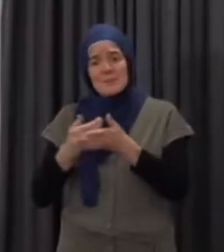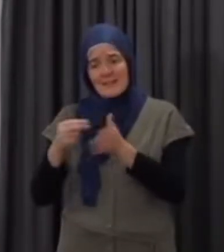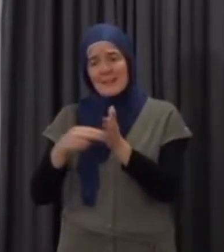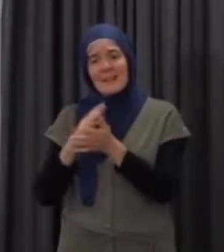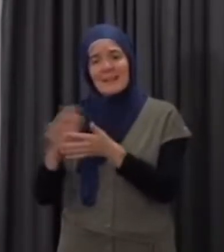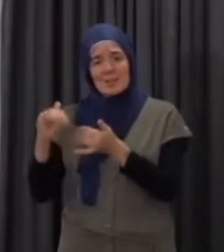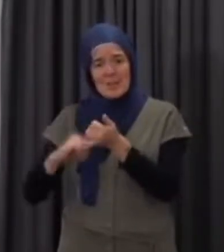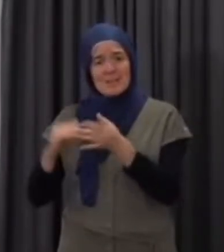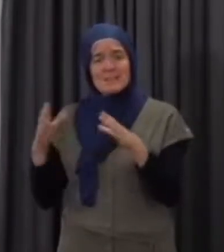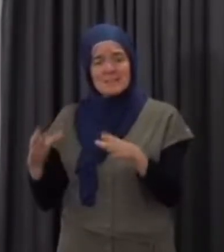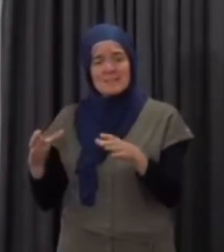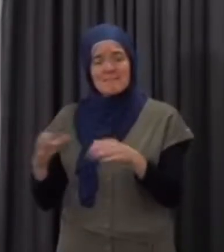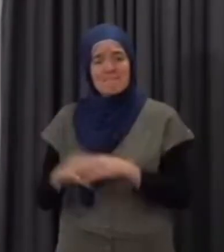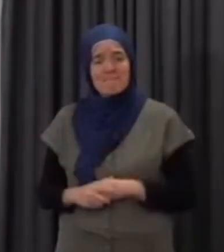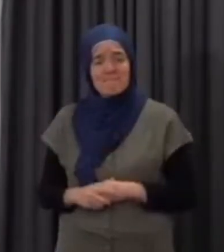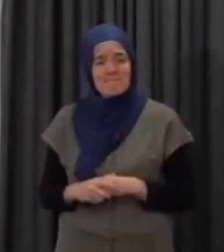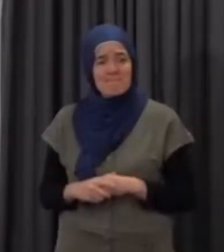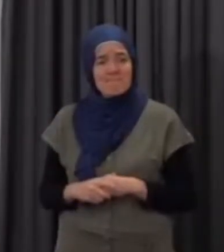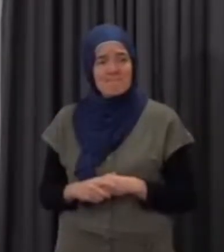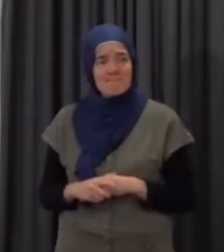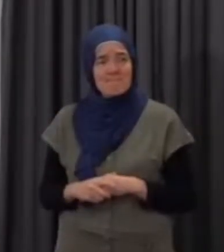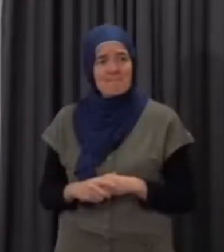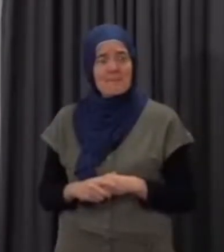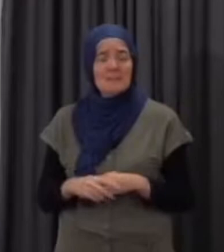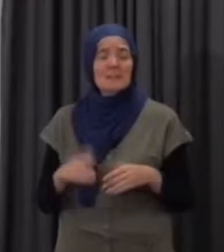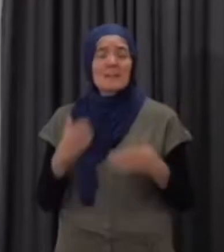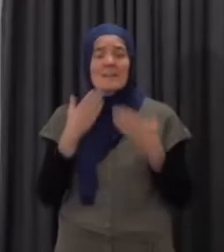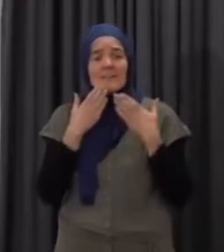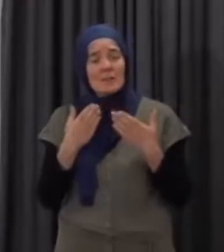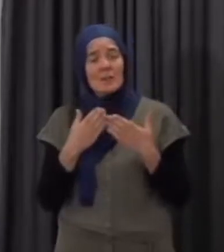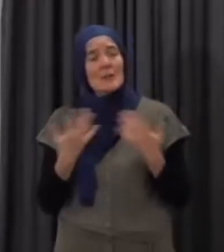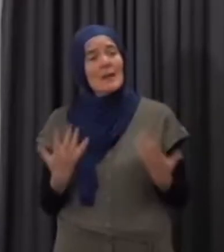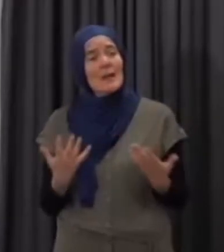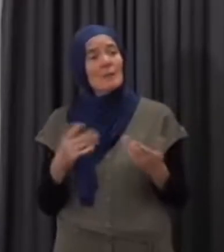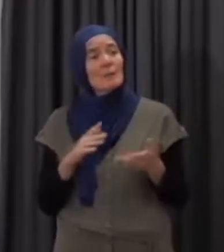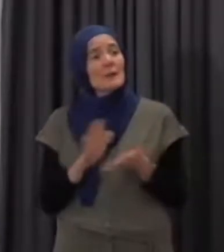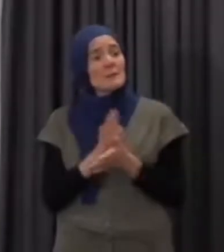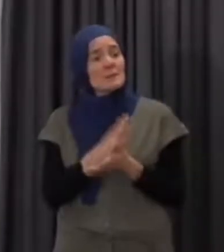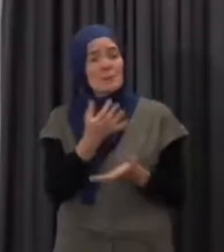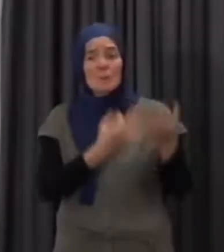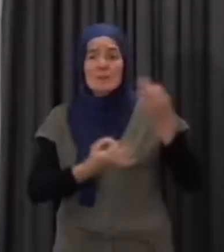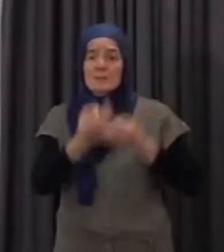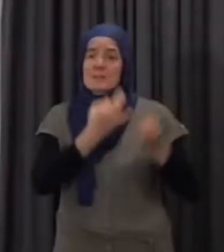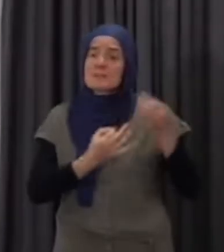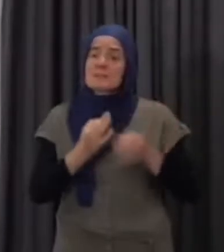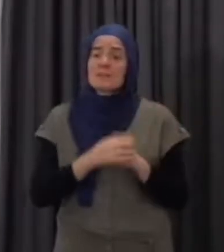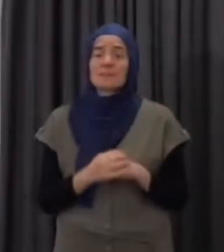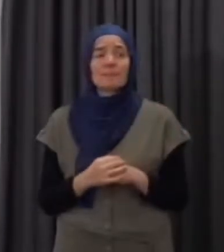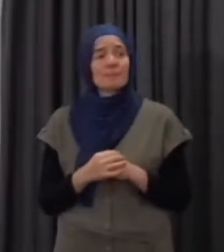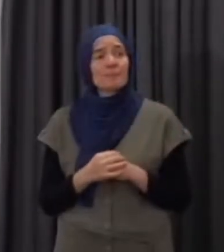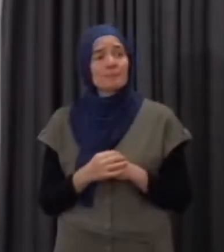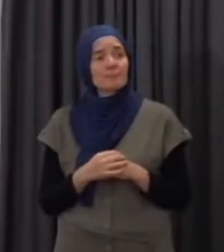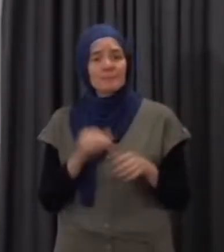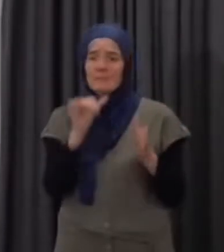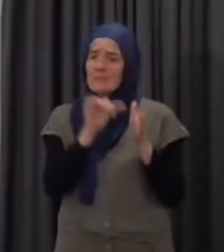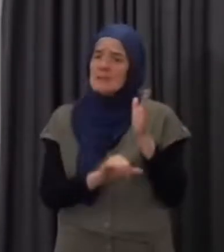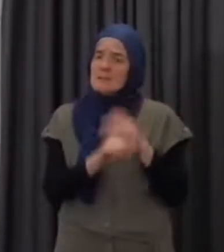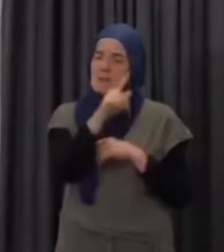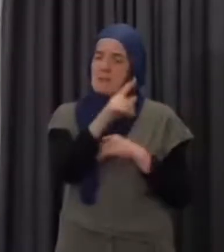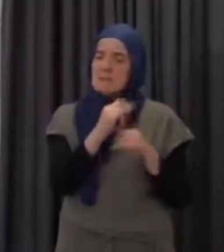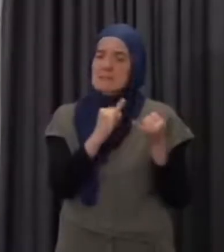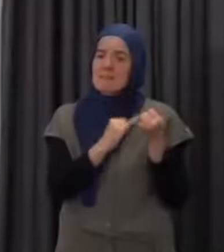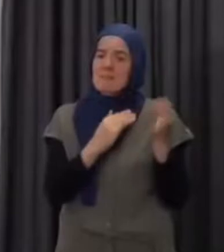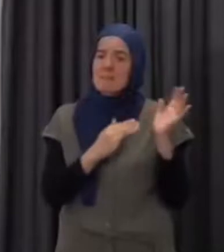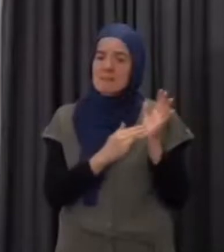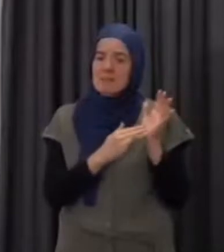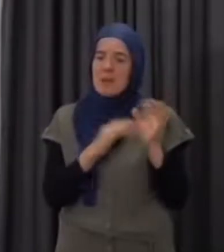fawr. And I'm now happy to take questions that we have remotely. And joining us just to start with Stefan Messenger